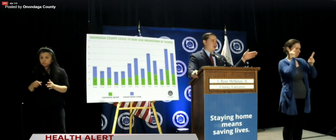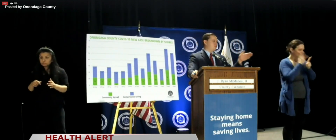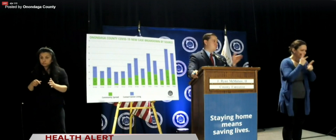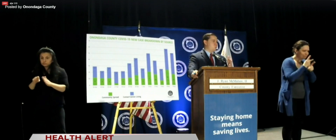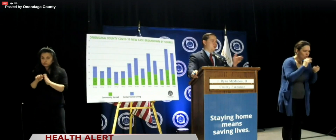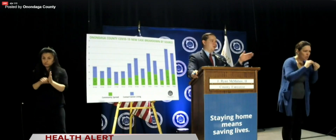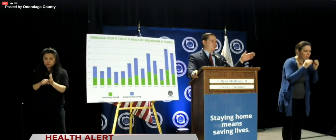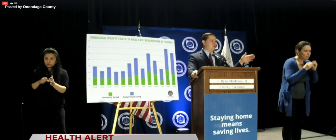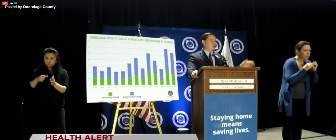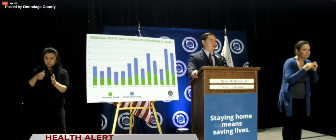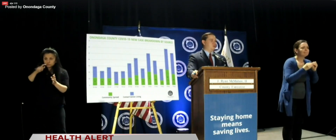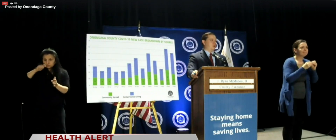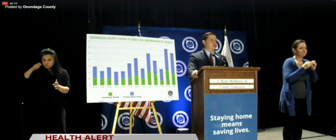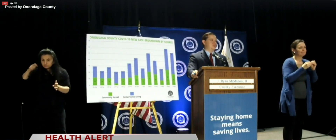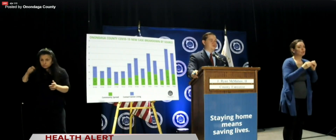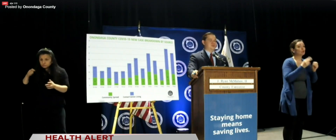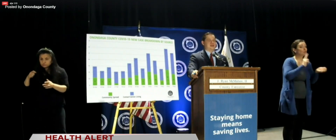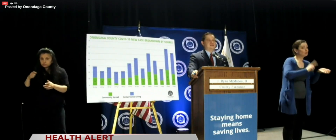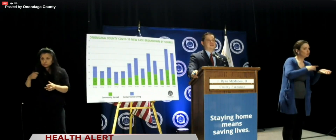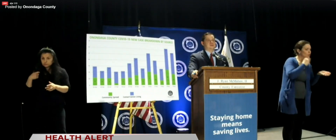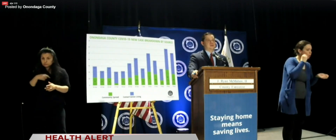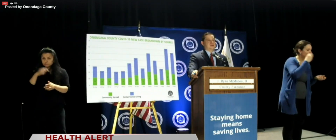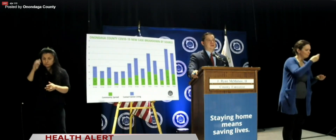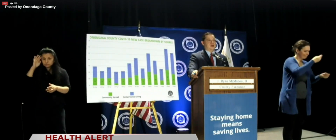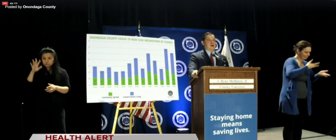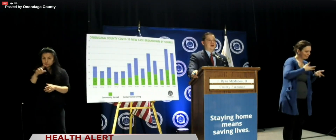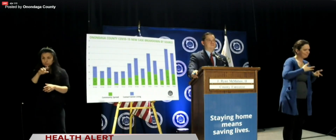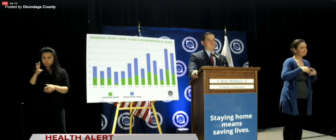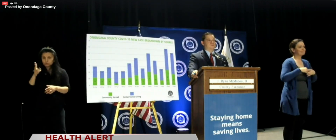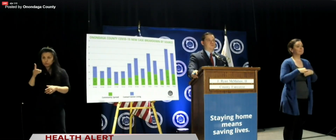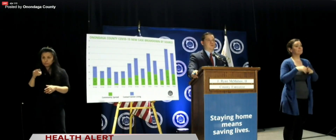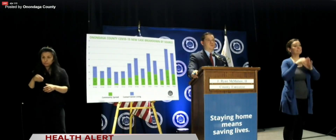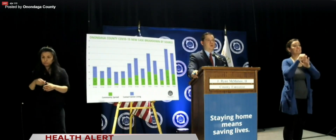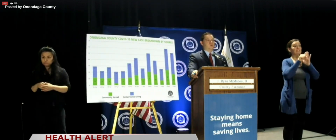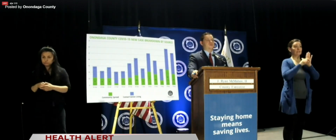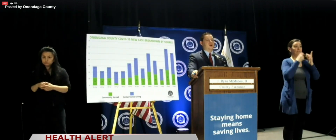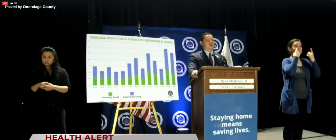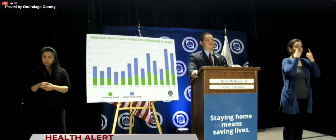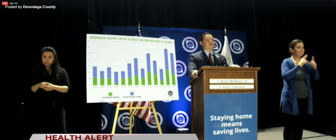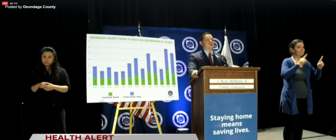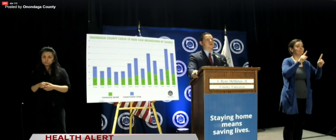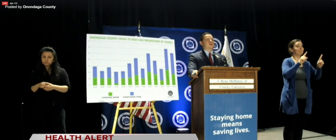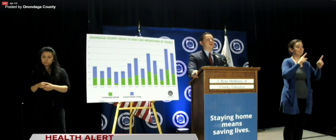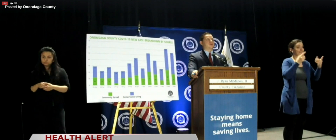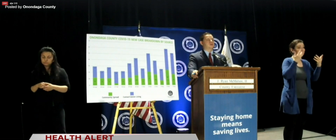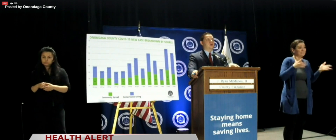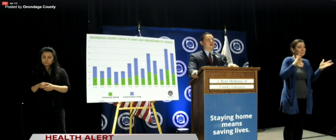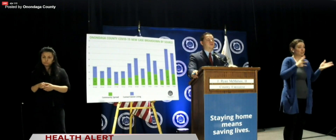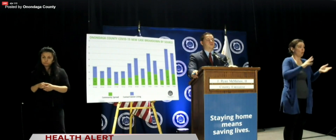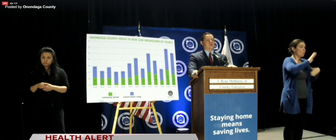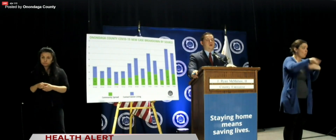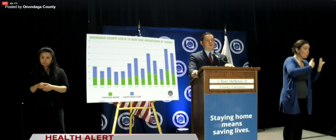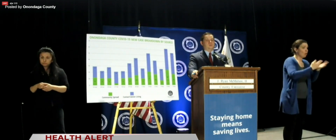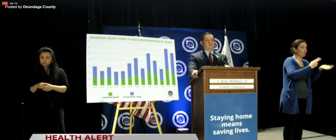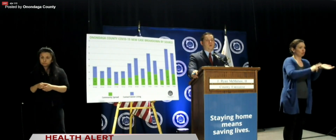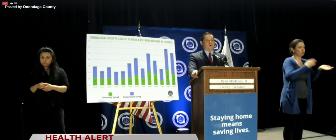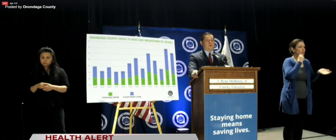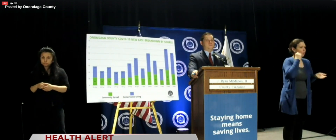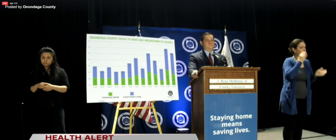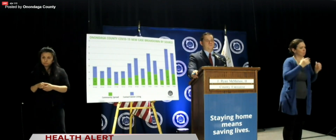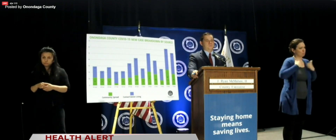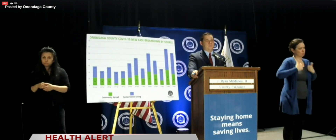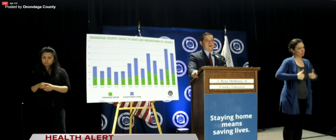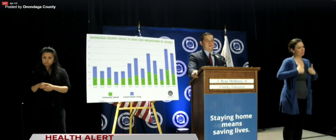everywhere now. They're going through and doing them everywhere, which is fantastic. But we've talked to Cayuga, Oswego,